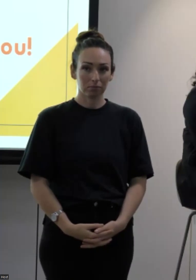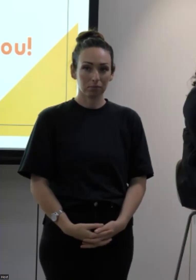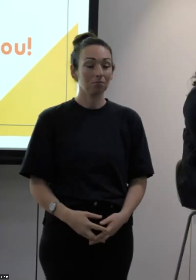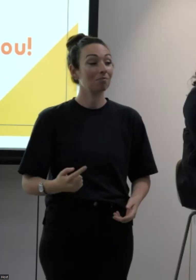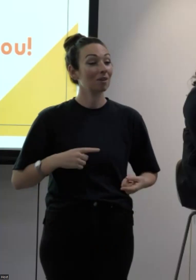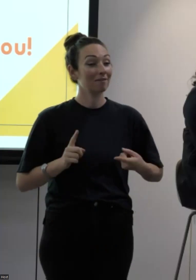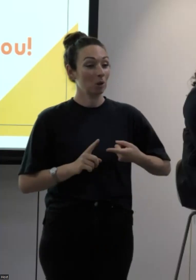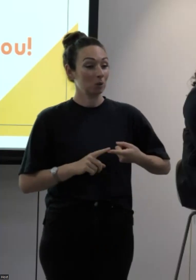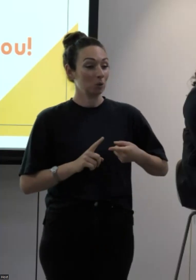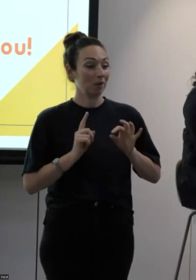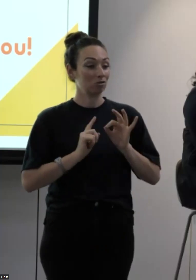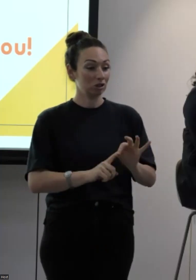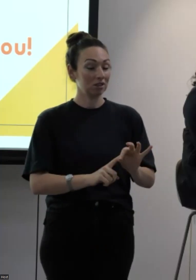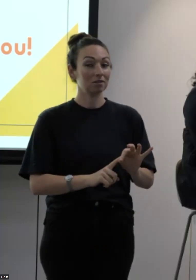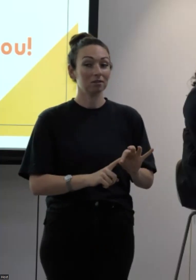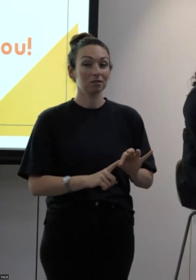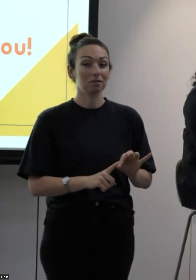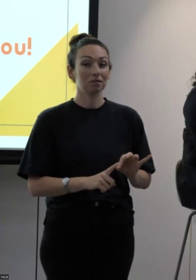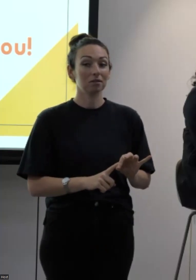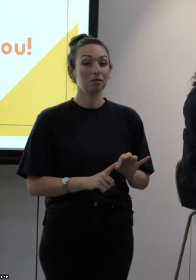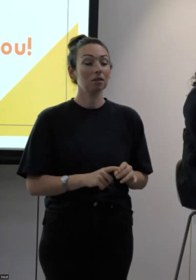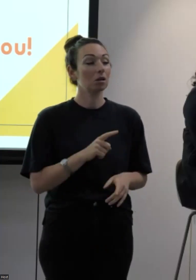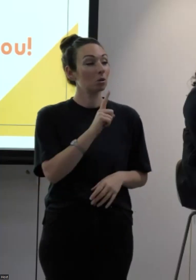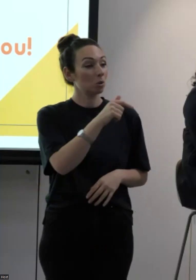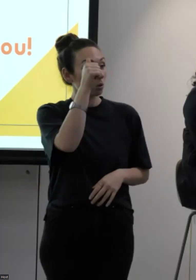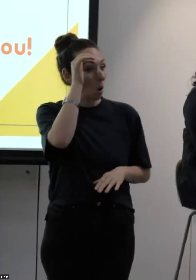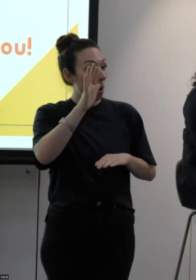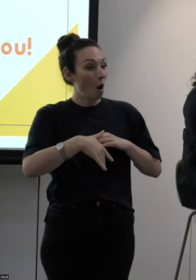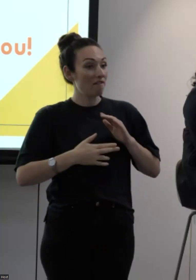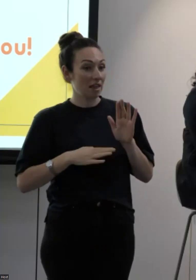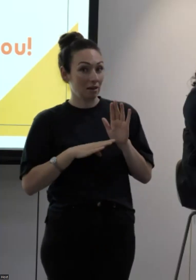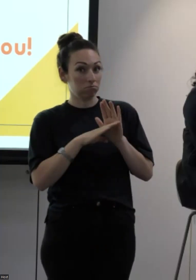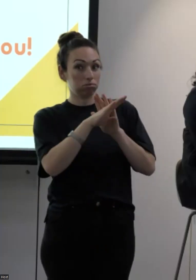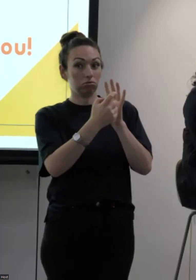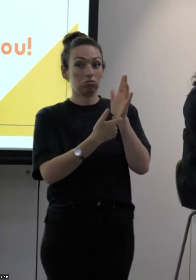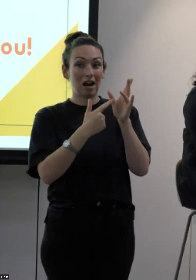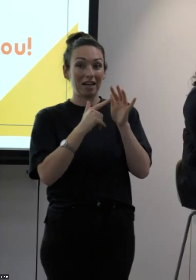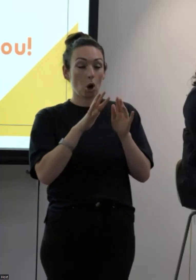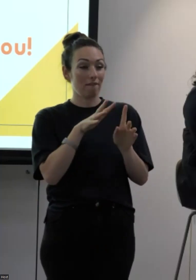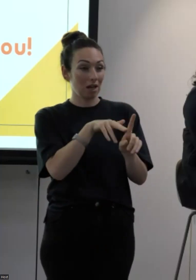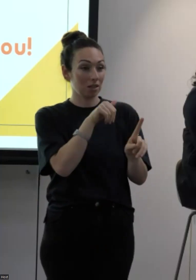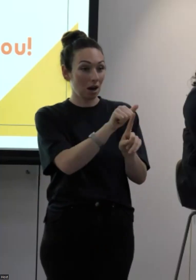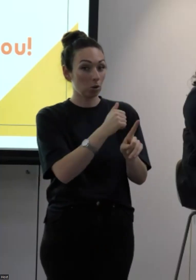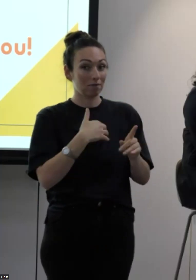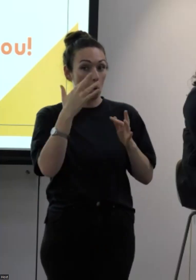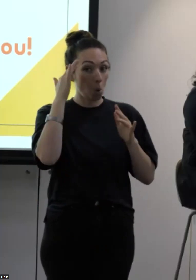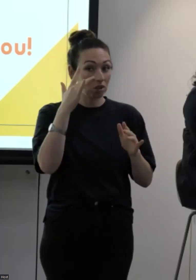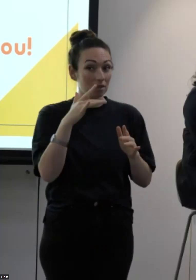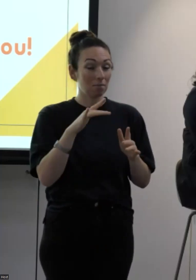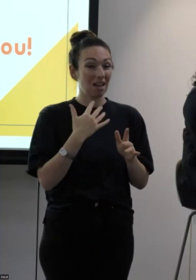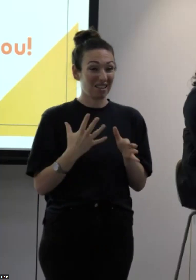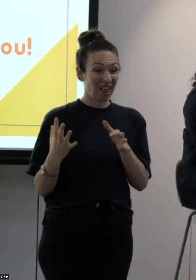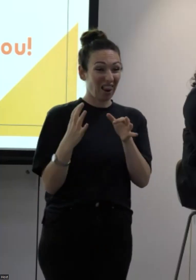So the first one is, do you know if the increased rates of diagnosis in ADHD autism are attributed to better awareness